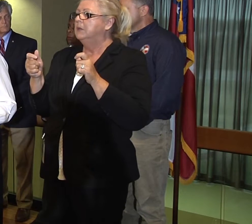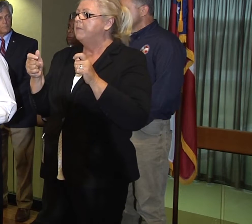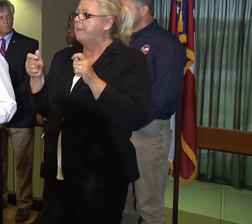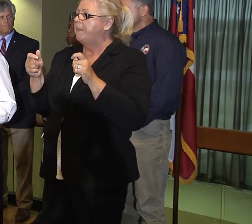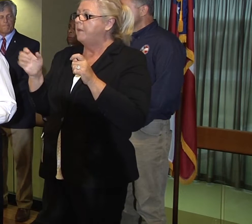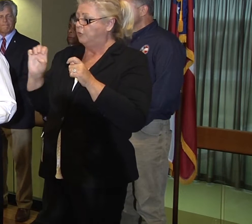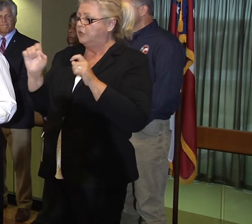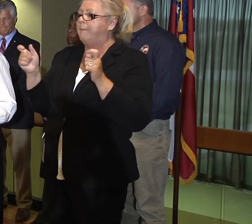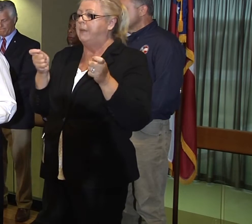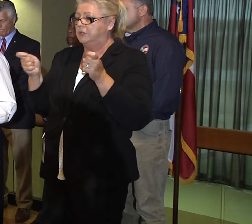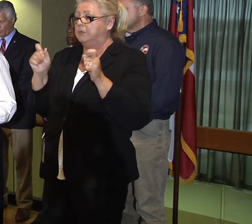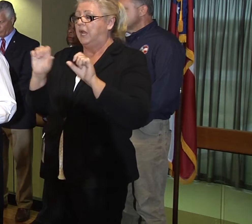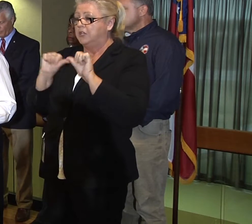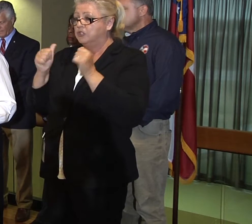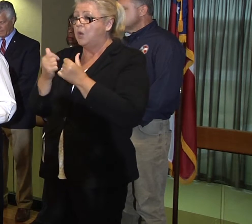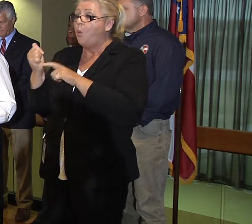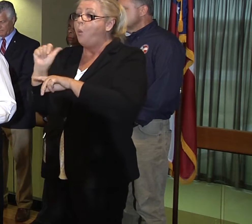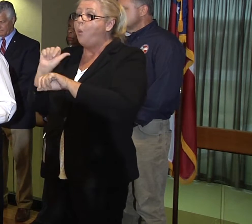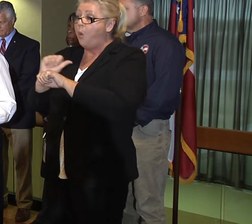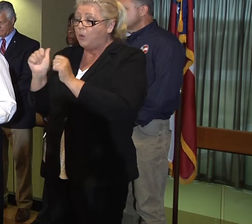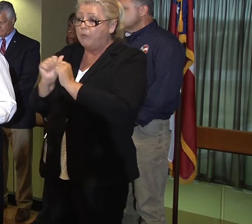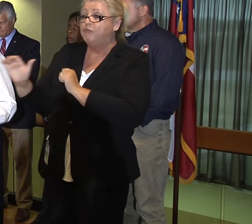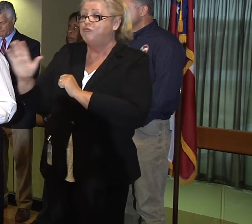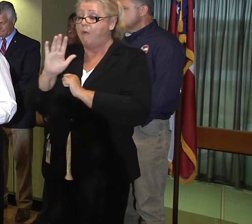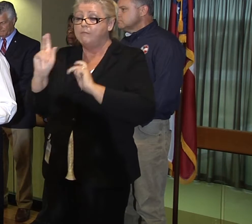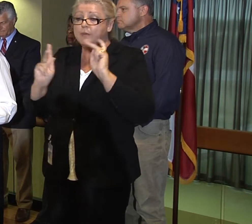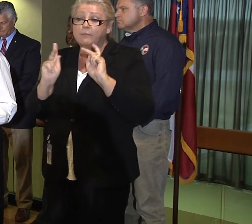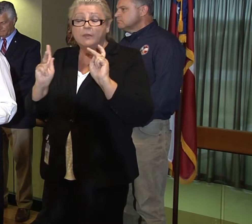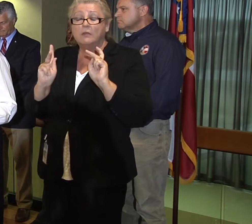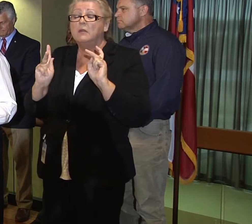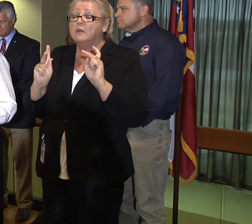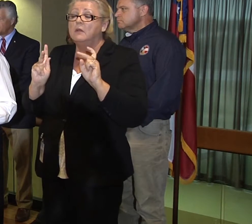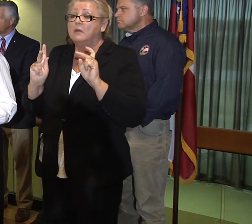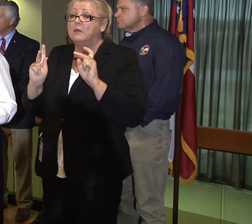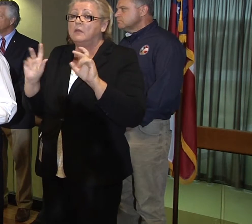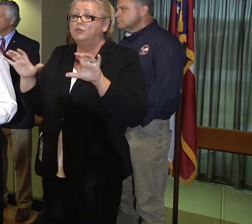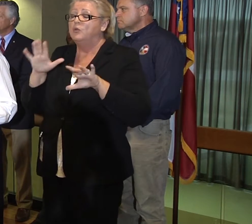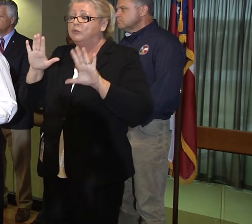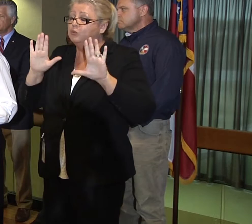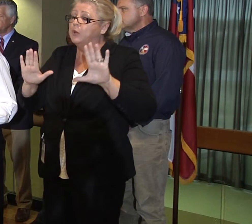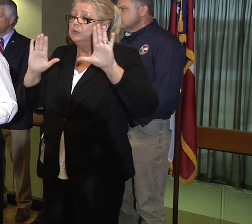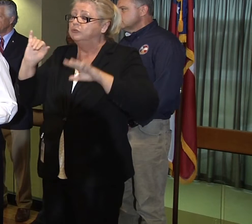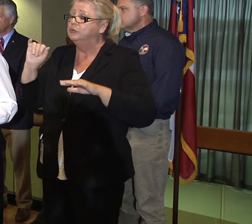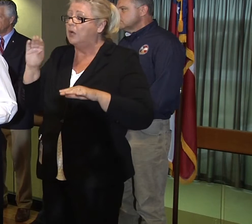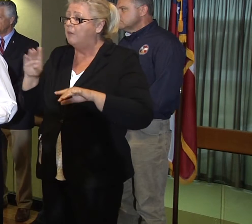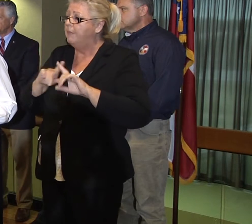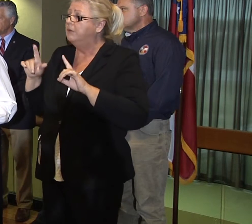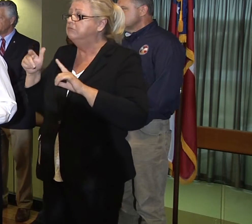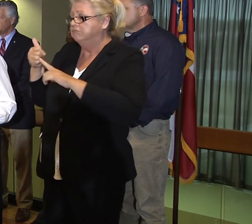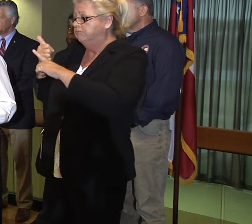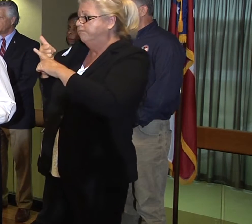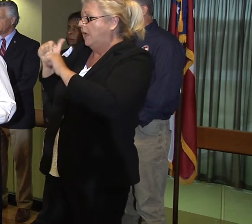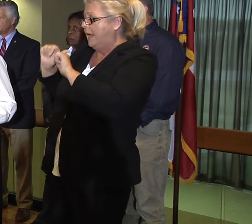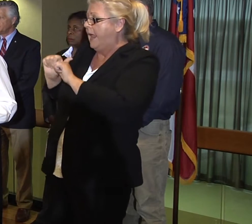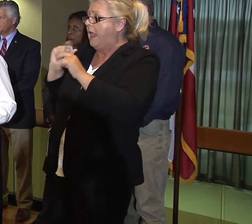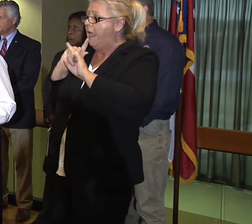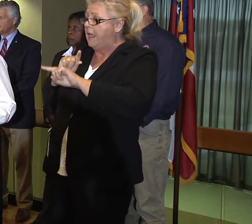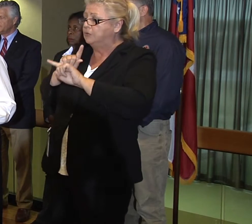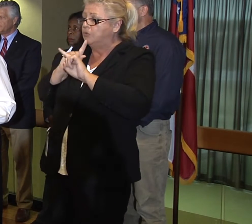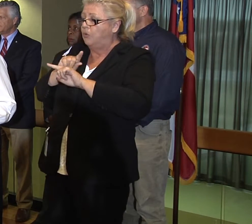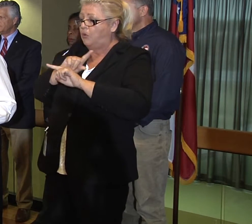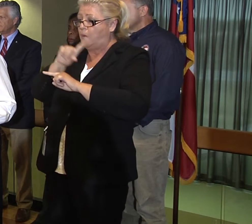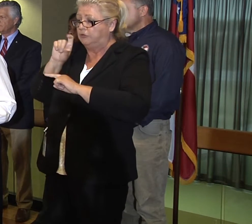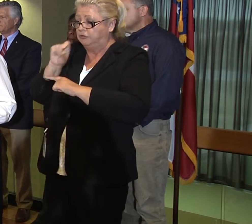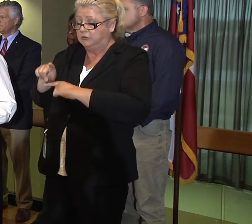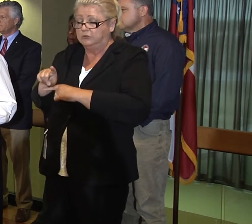local people, and they are doing a great job in making preparations for this. But he can answer some of the questions that are in more